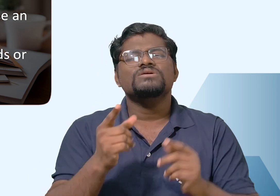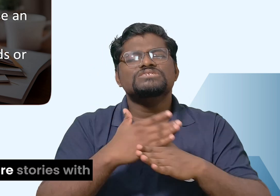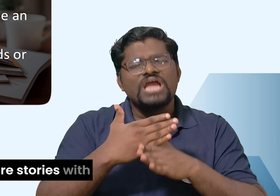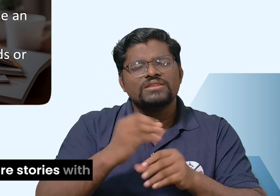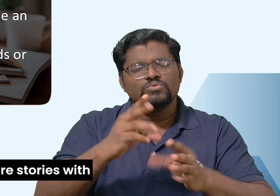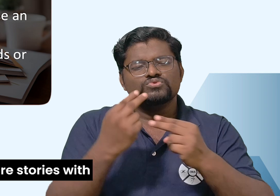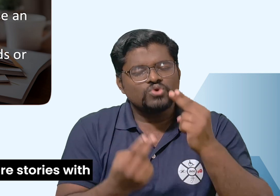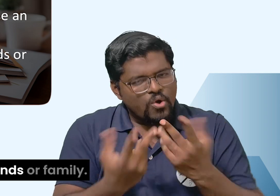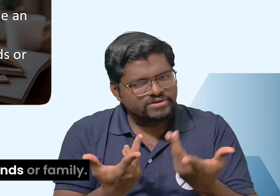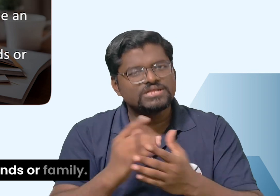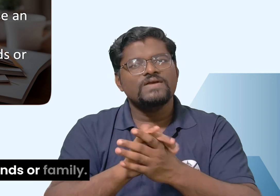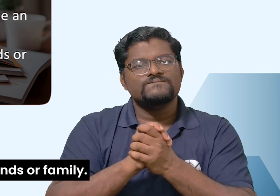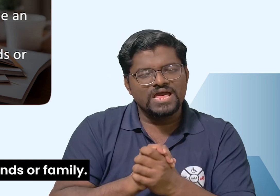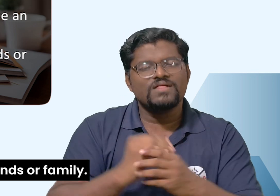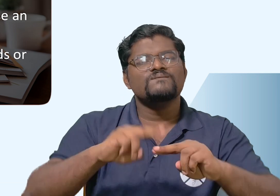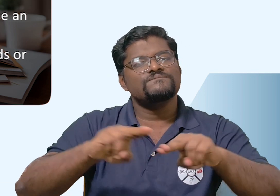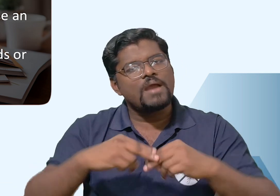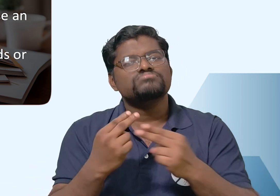Share stories with friends or family.